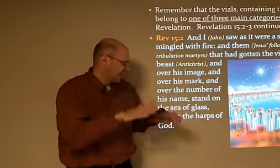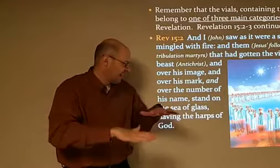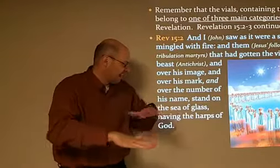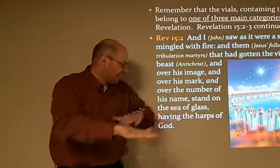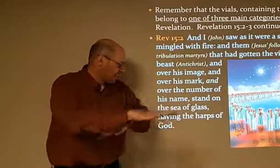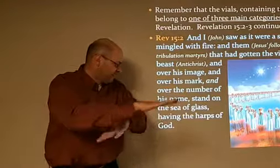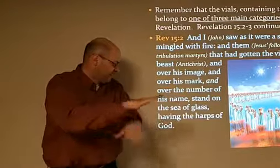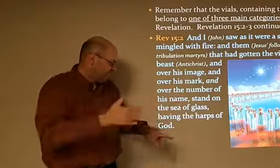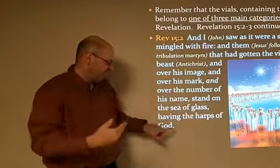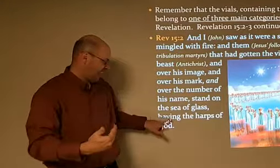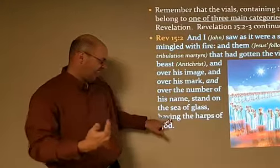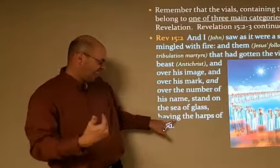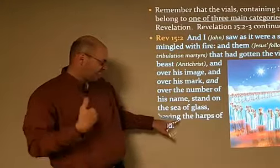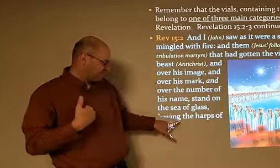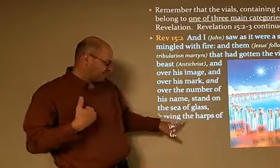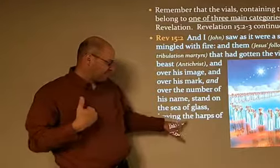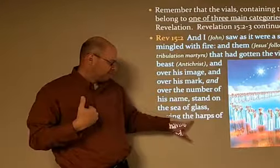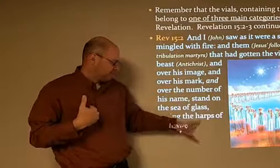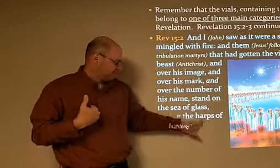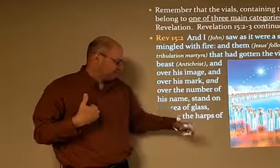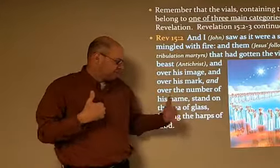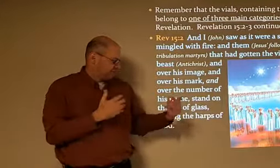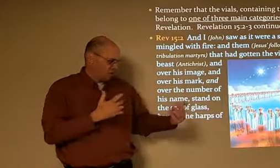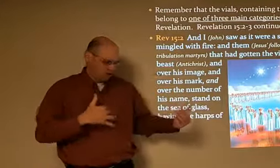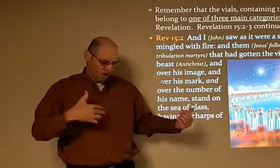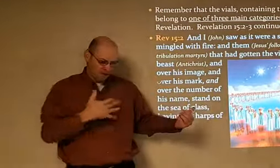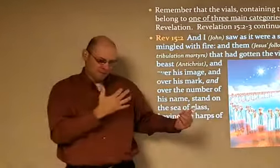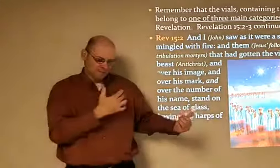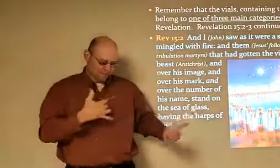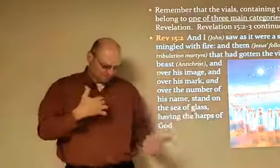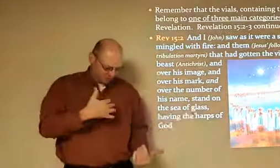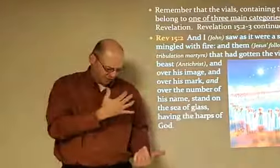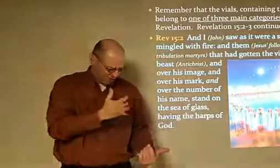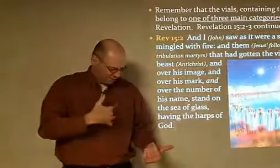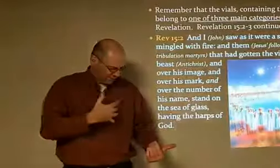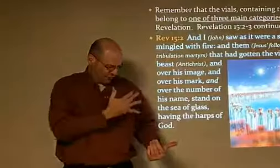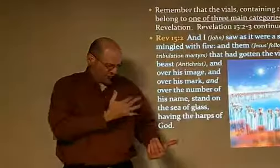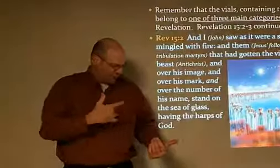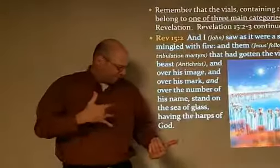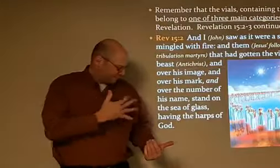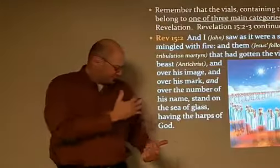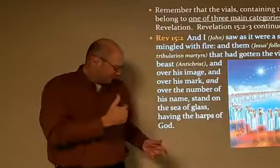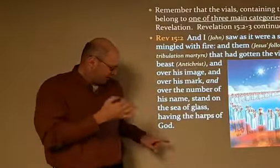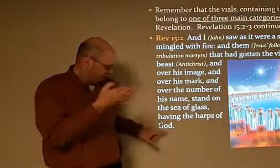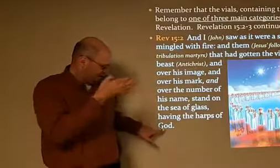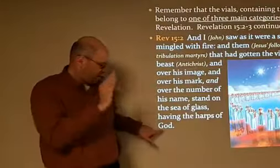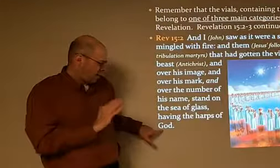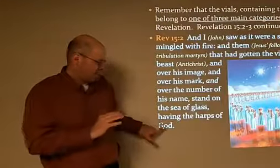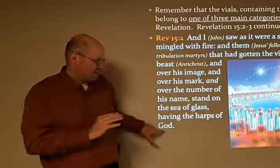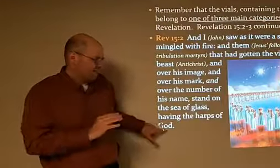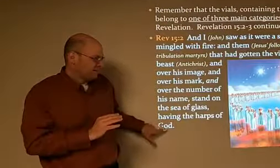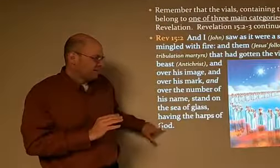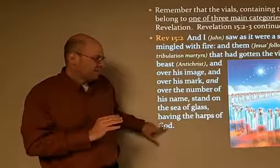followed Christ, those who were redeemed, those who had been martyred in the tribulation. It says, and over the number